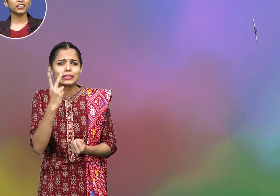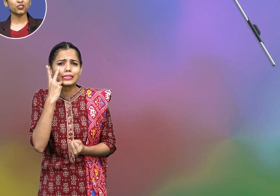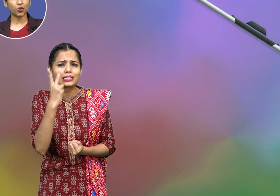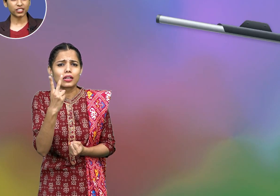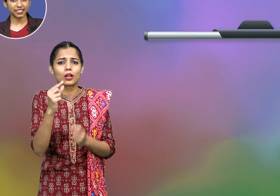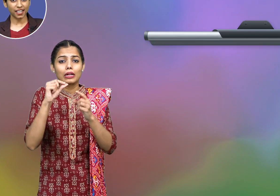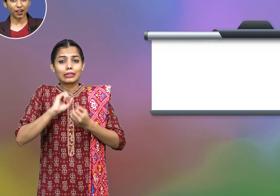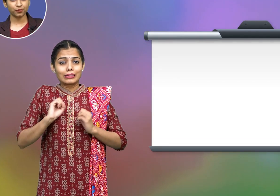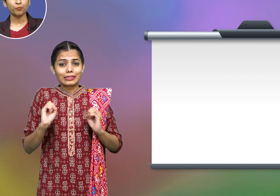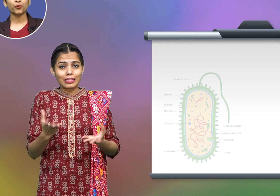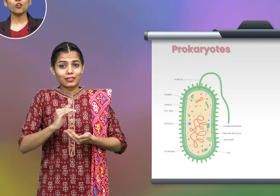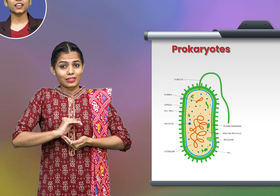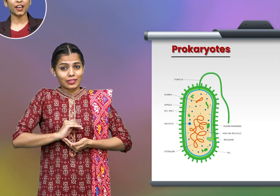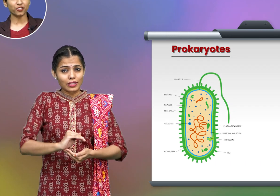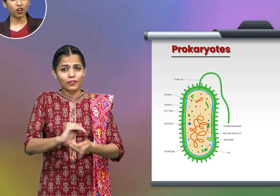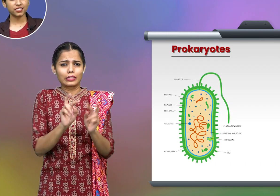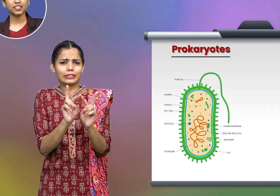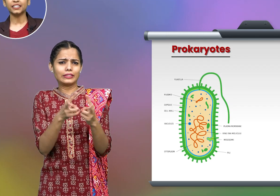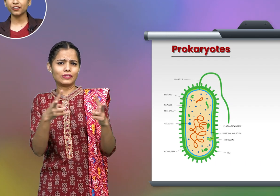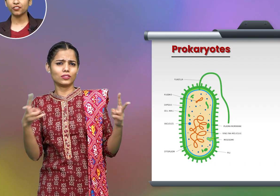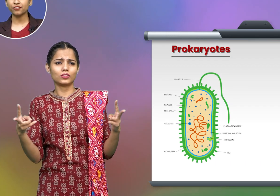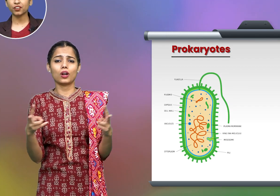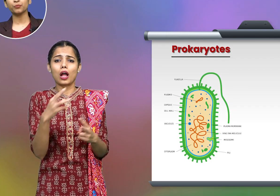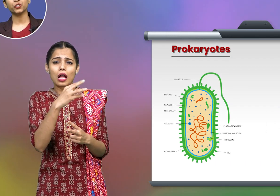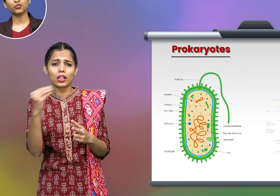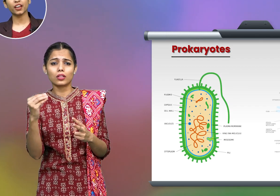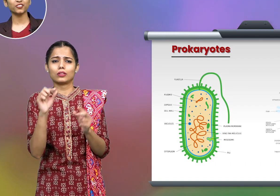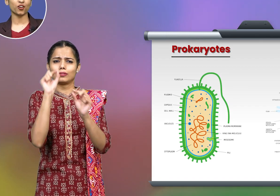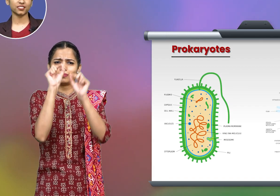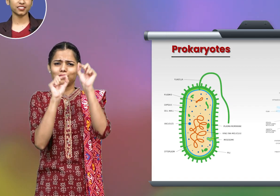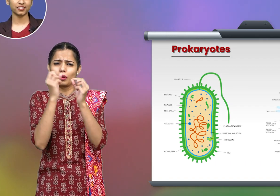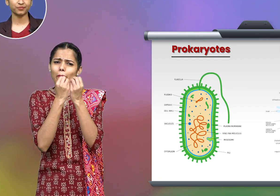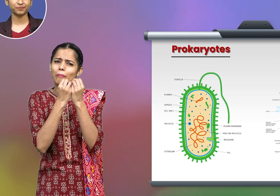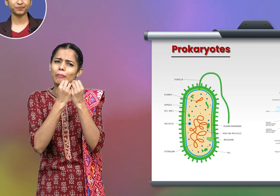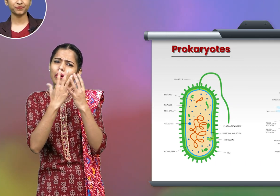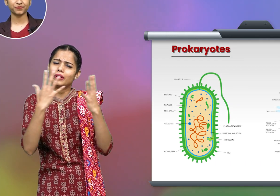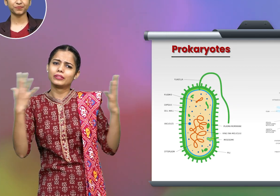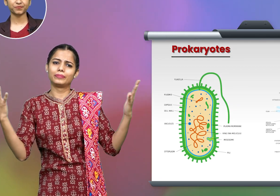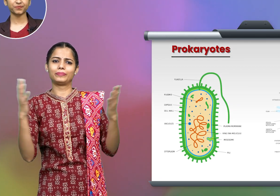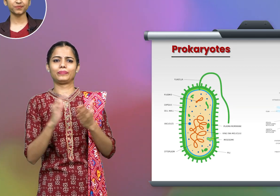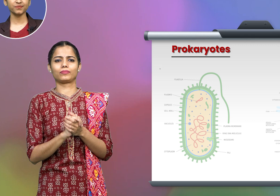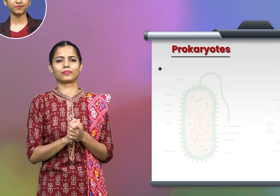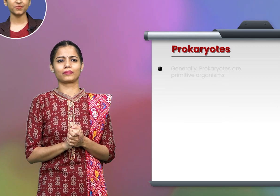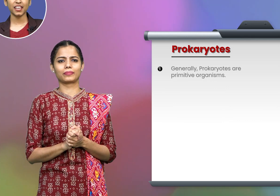You need to notice that prokaryotes differ from eukaryotes.